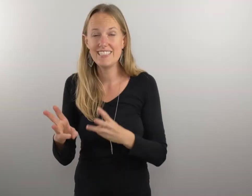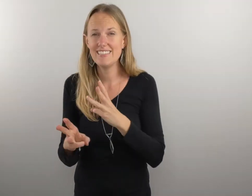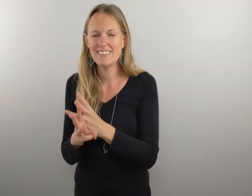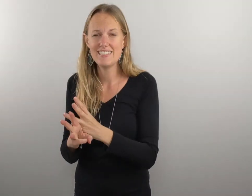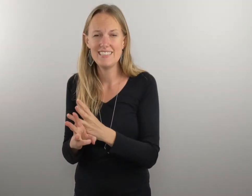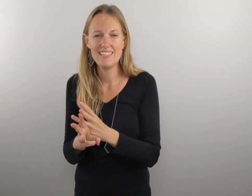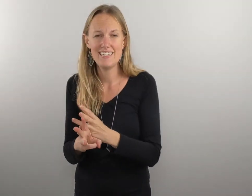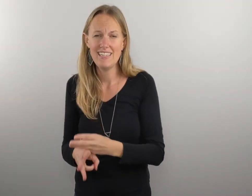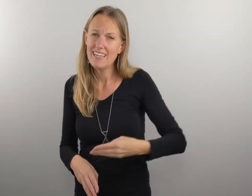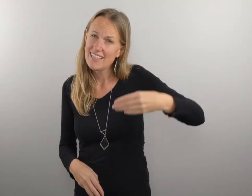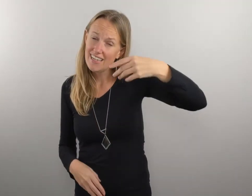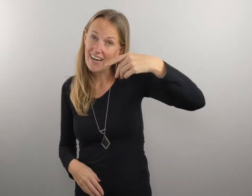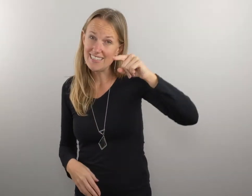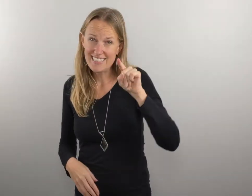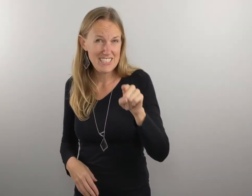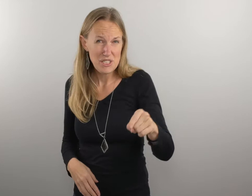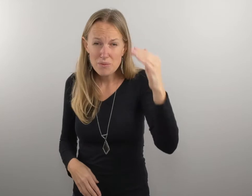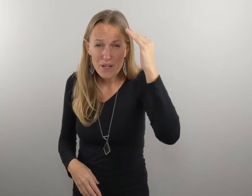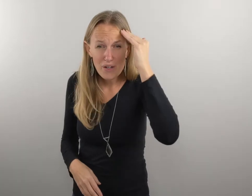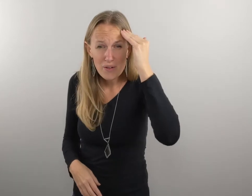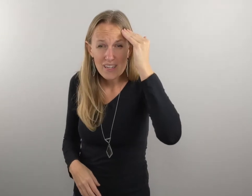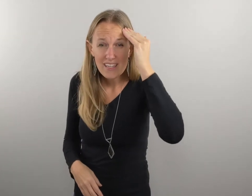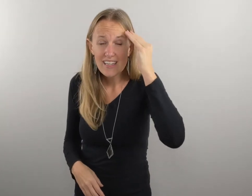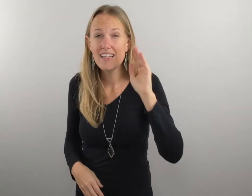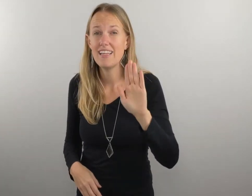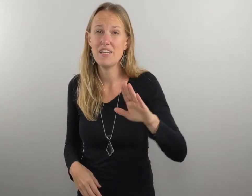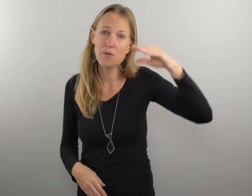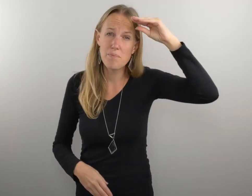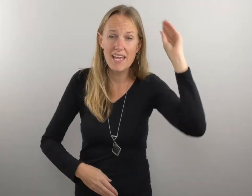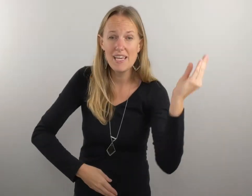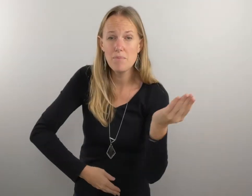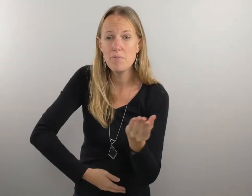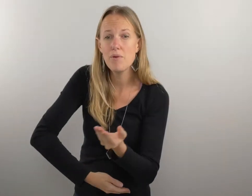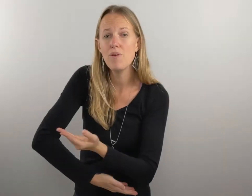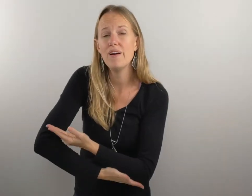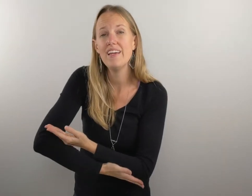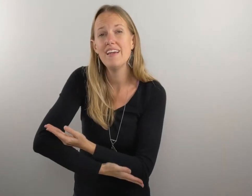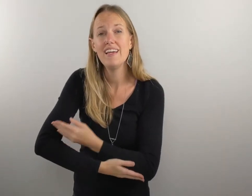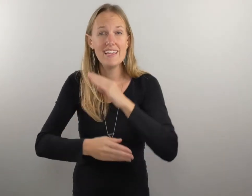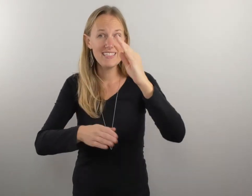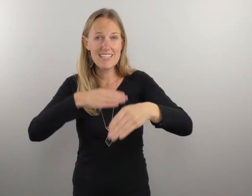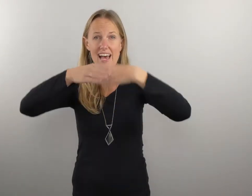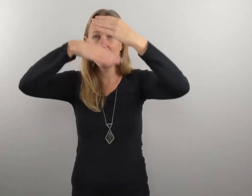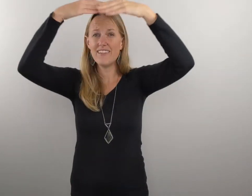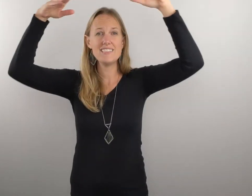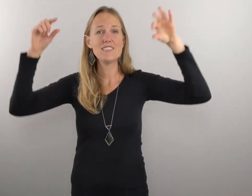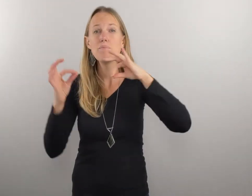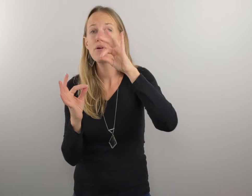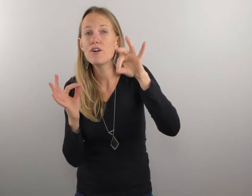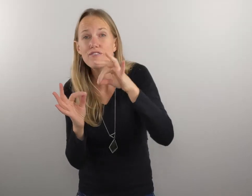nations? Did you know that your baby boy is heaven's